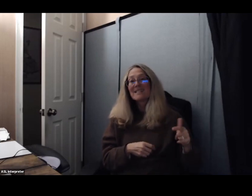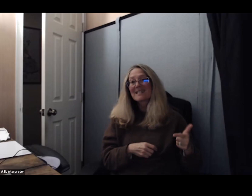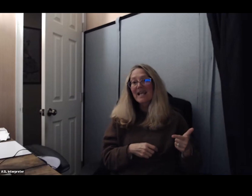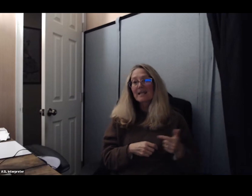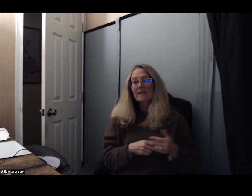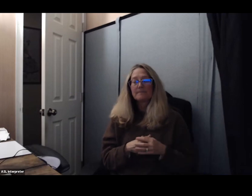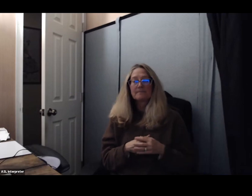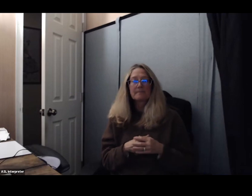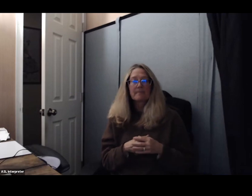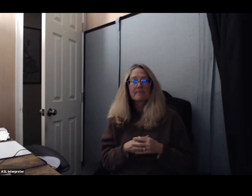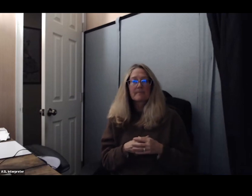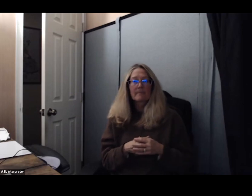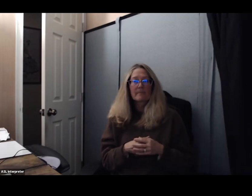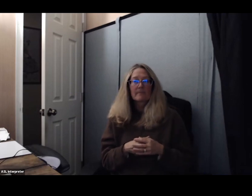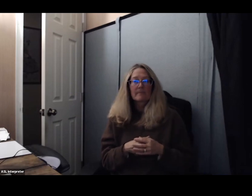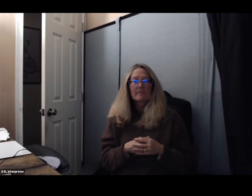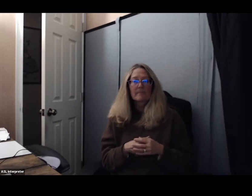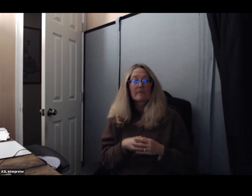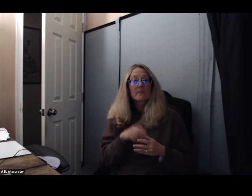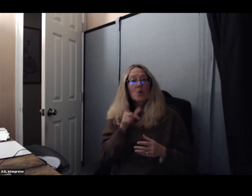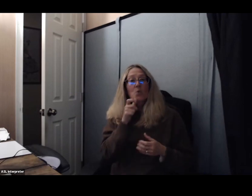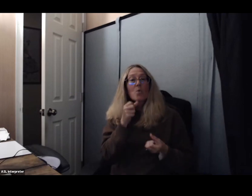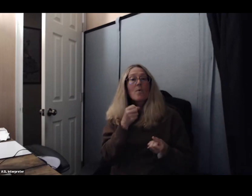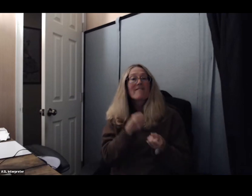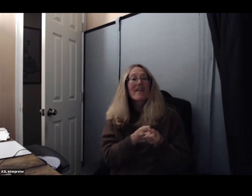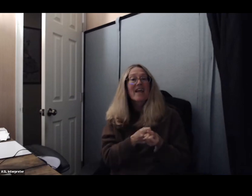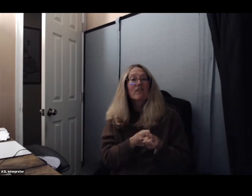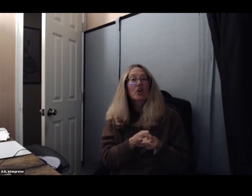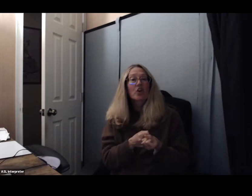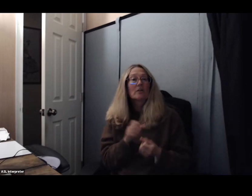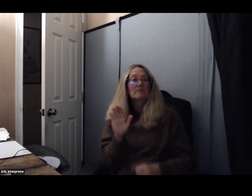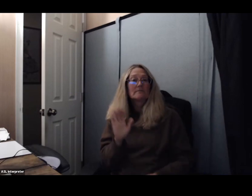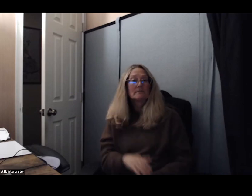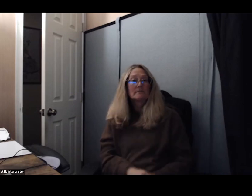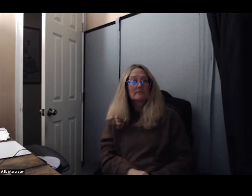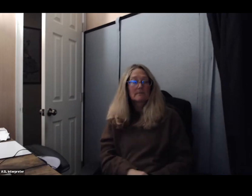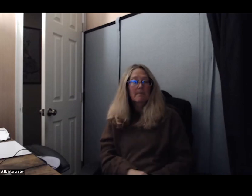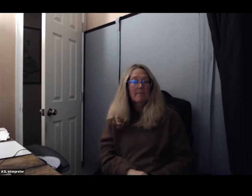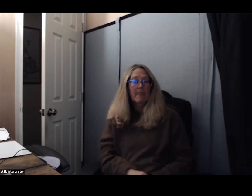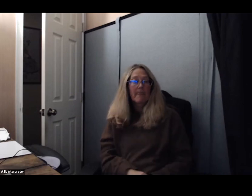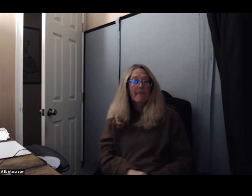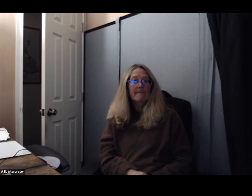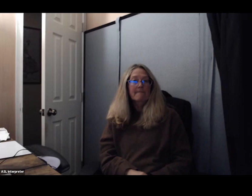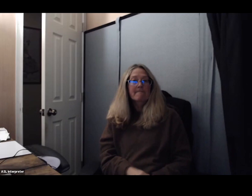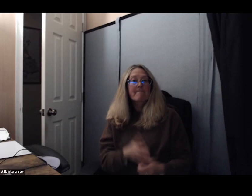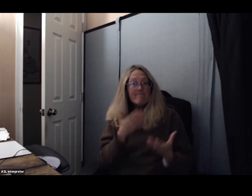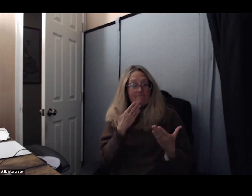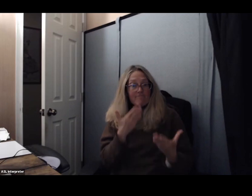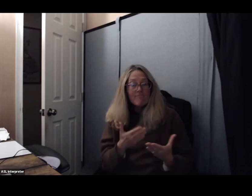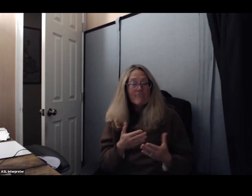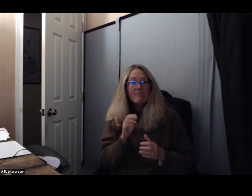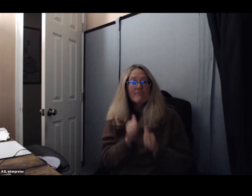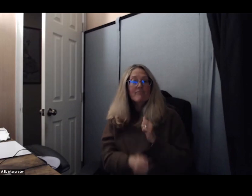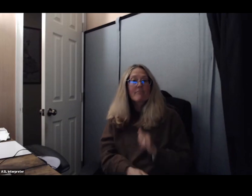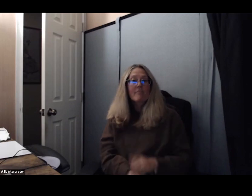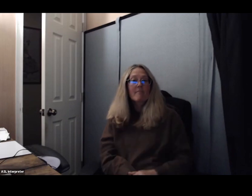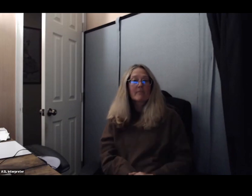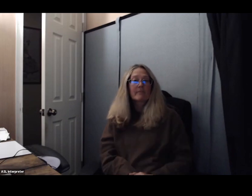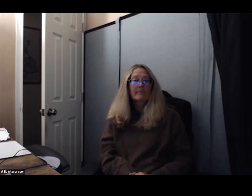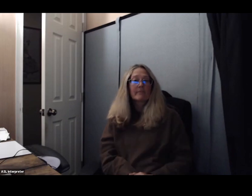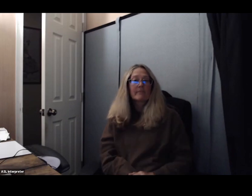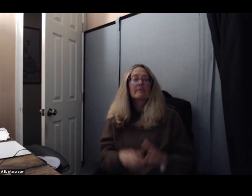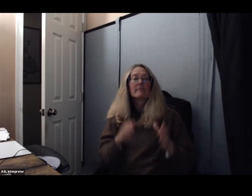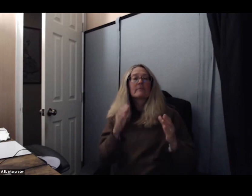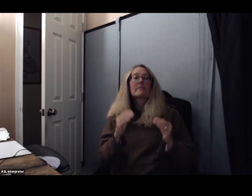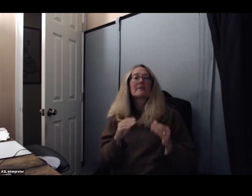Second. Okay, motion and seconded. All in favor, please say aye and raise your hand. Aye. Aye. Okay, thank you. Motion passes.